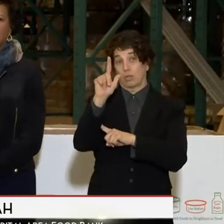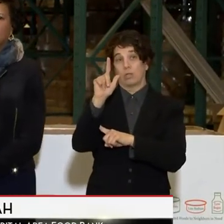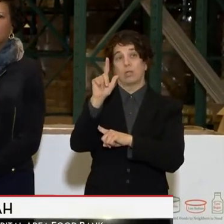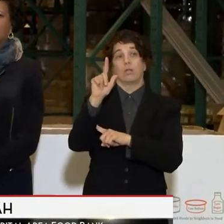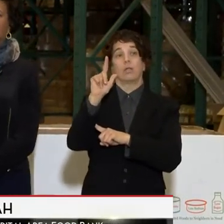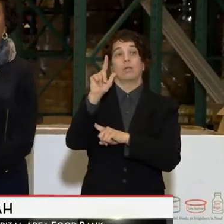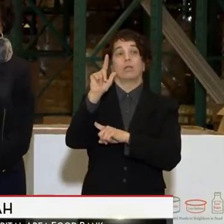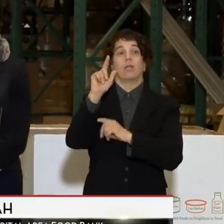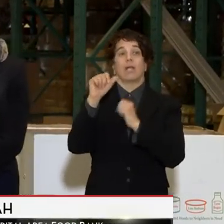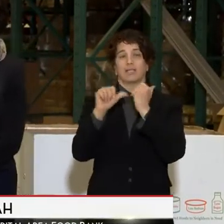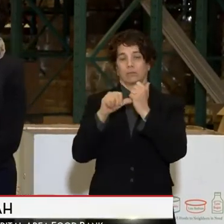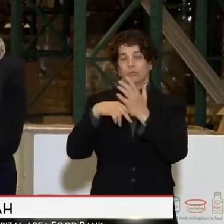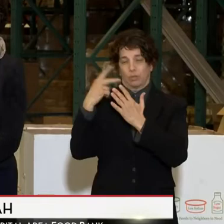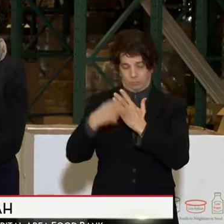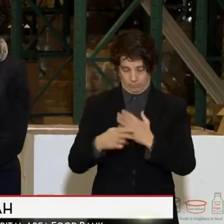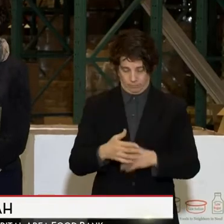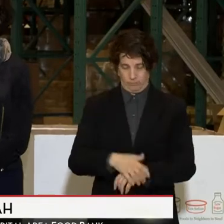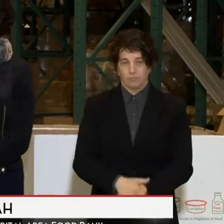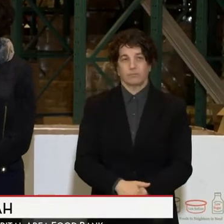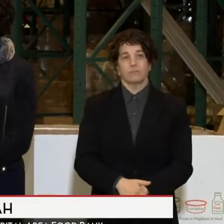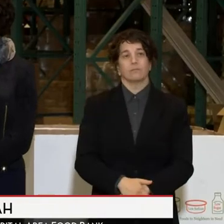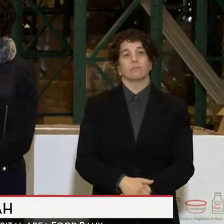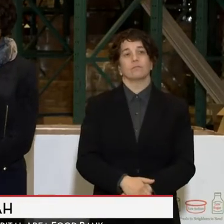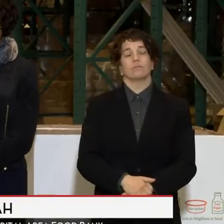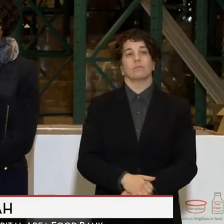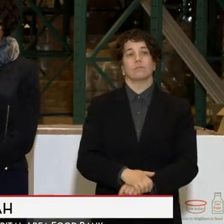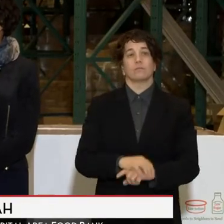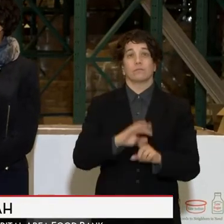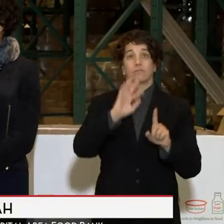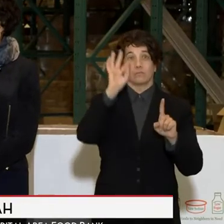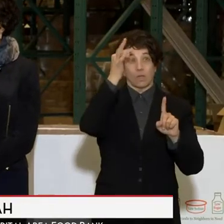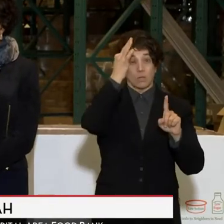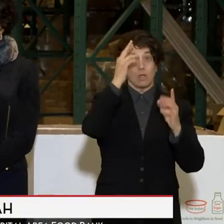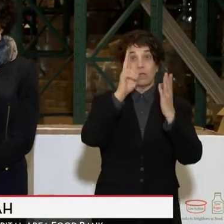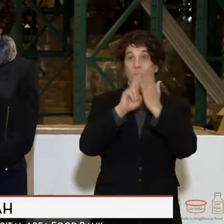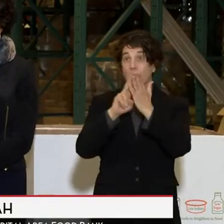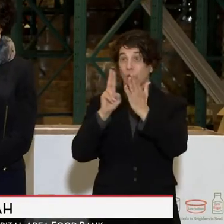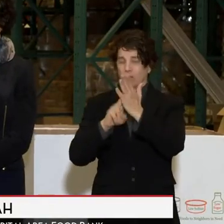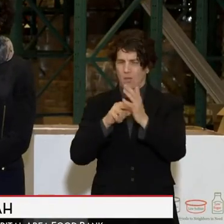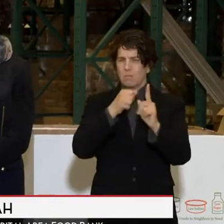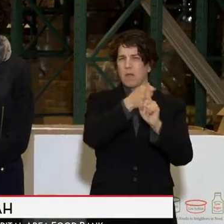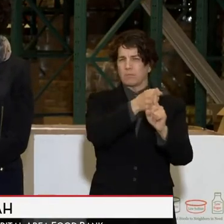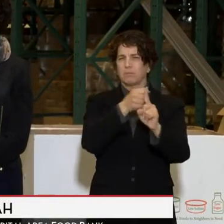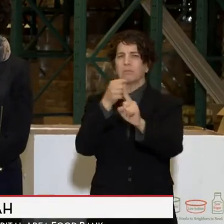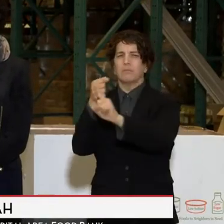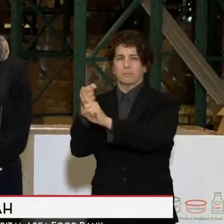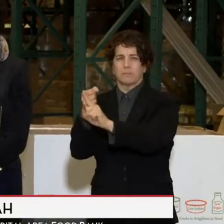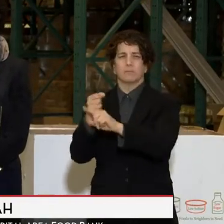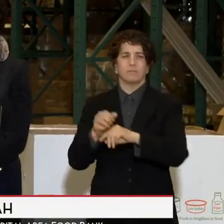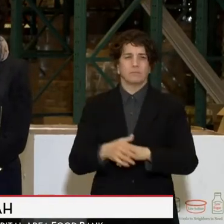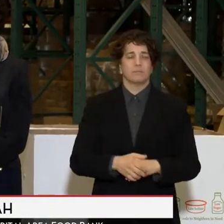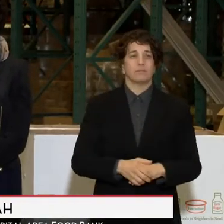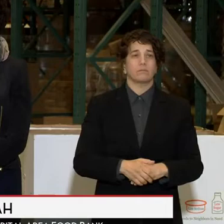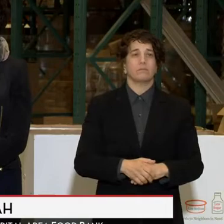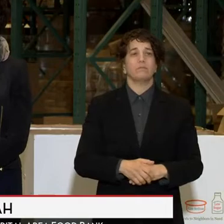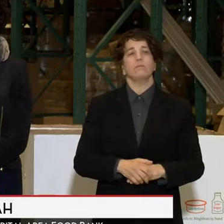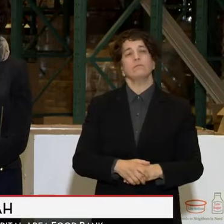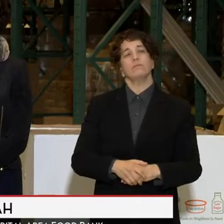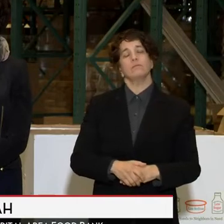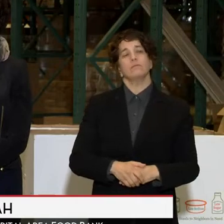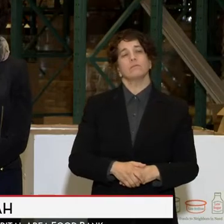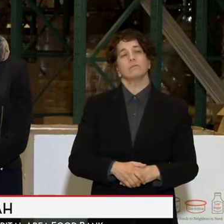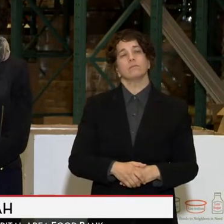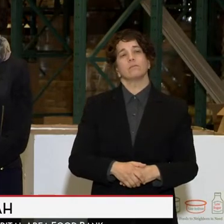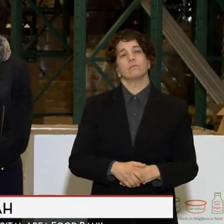during this particular month. There's so many households in our area who live paycheck to paycheck, and we've seen with the absence of one paycheck